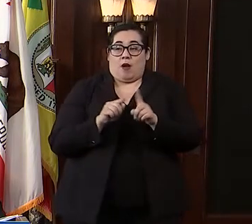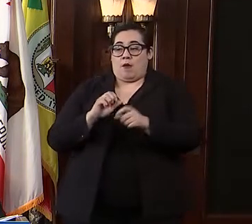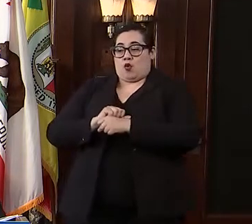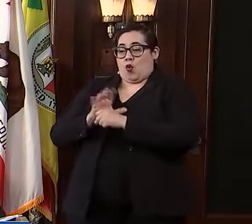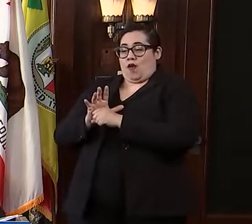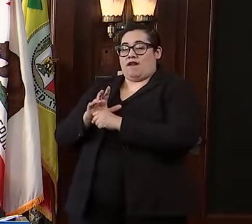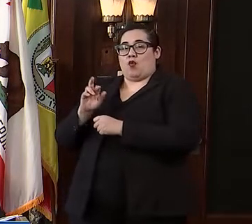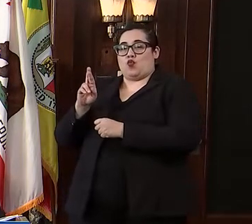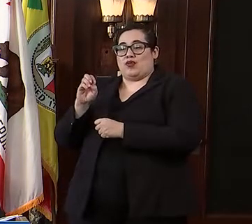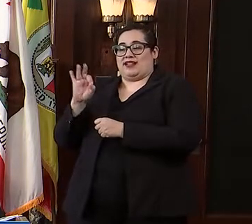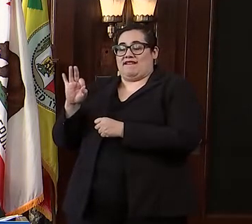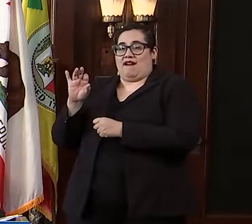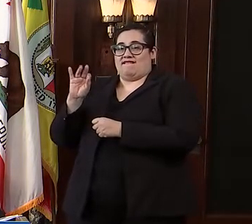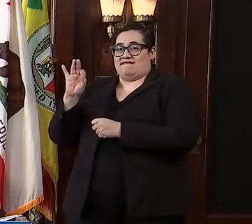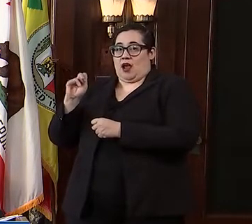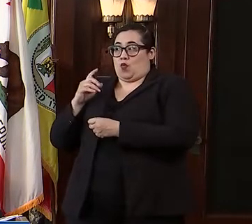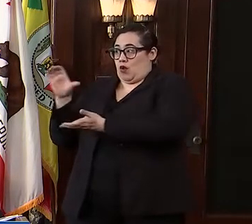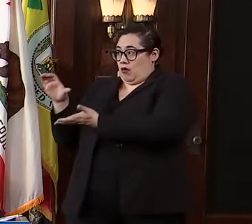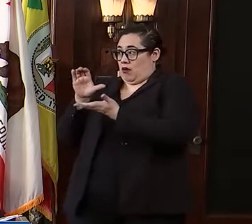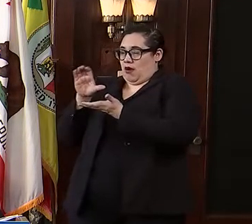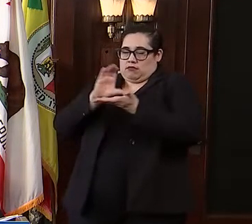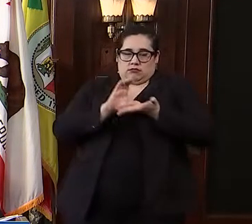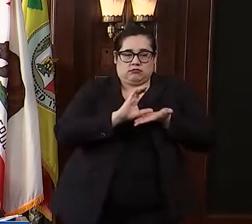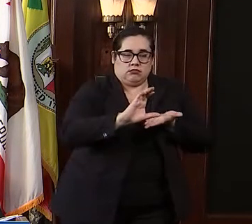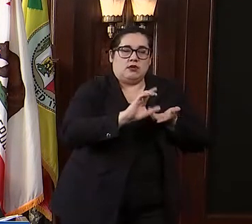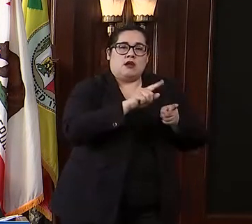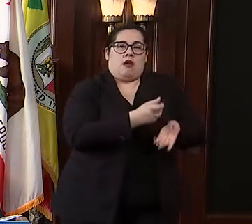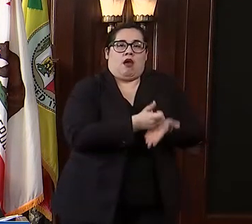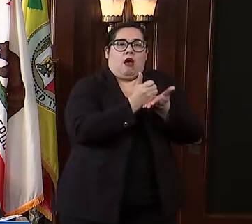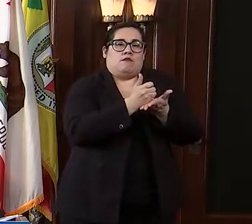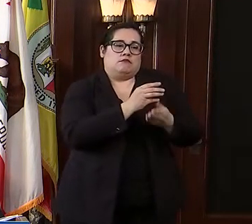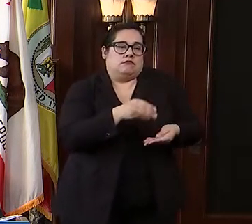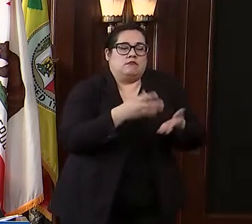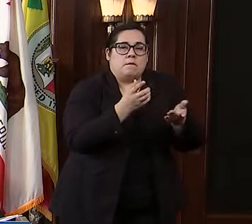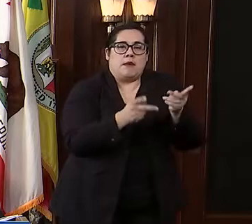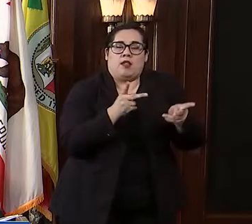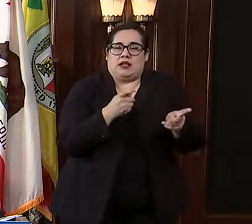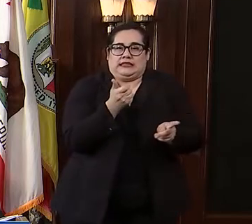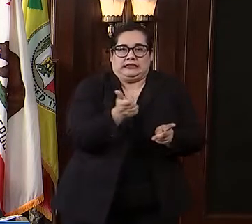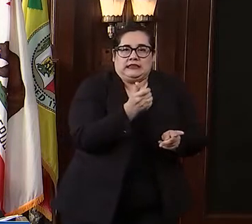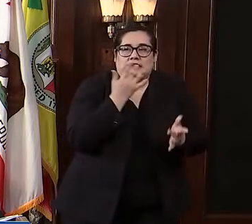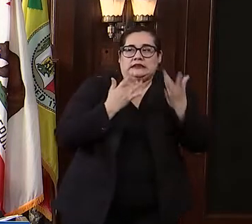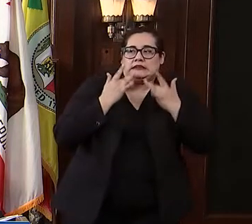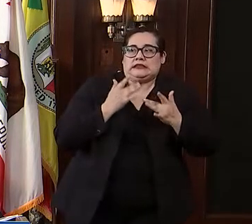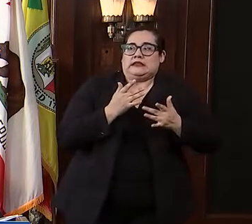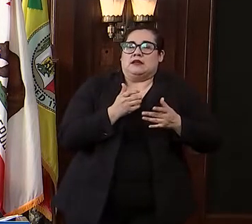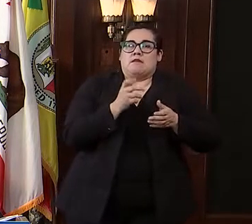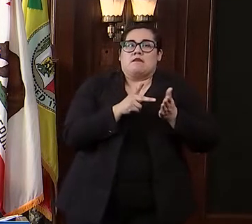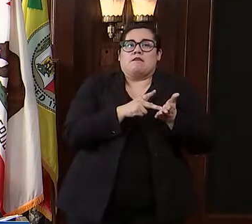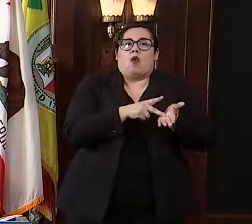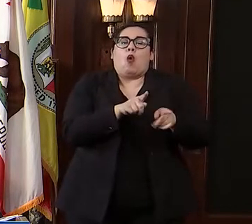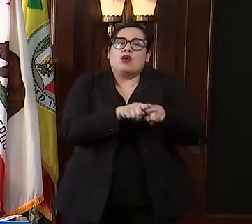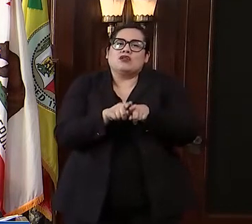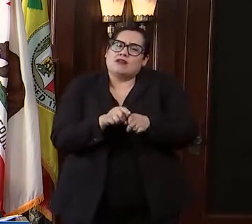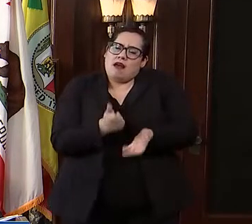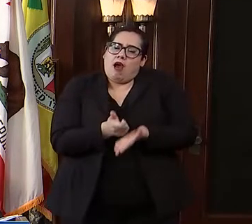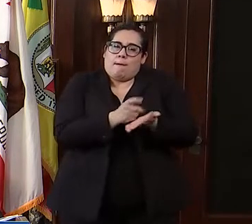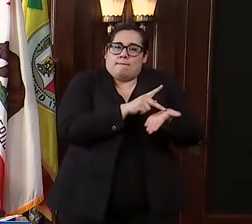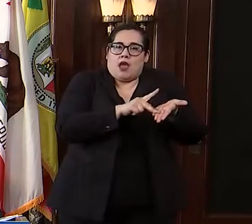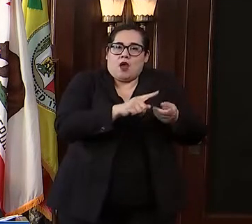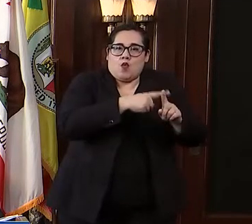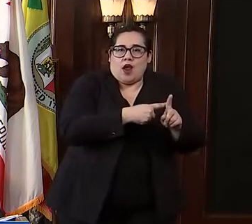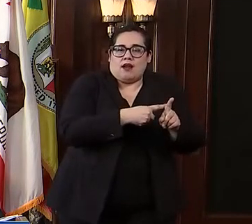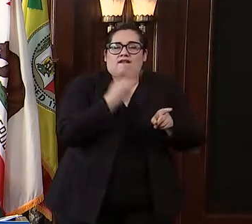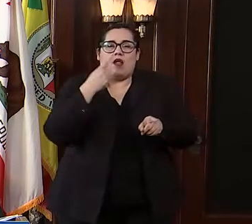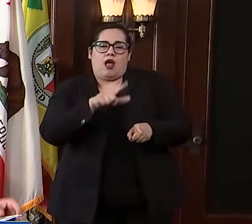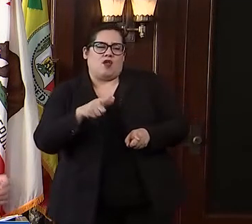renters facing economic hardship and to pay those landlords that depend on that rent. Folks are hurting, and we are here to